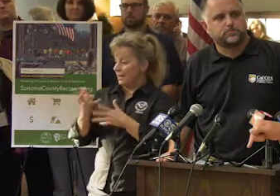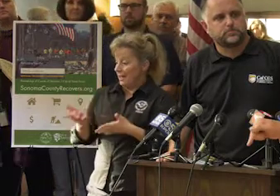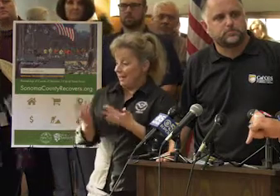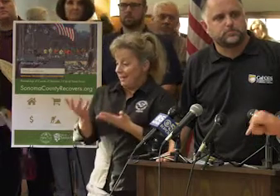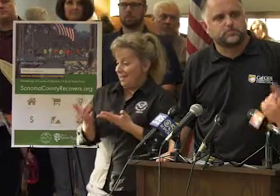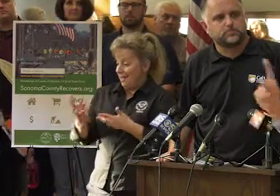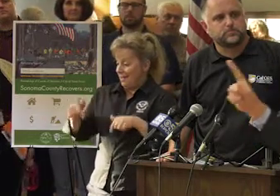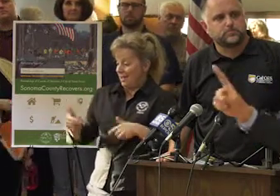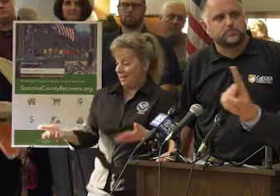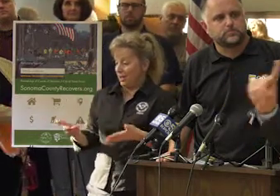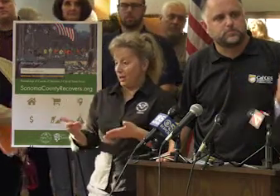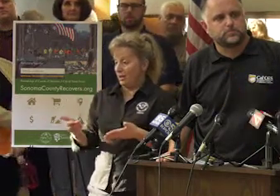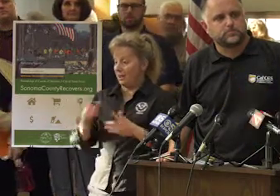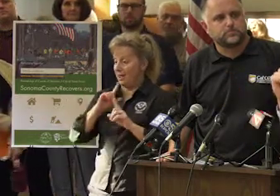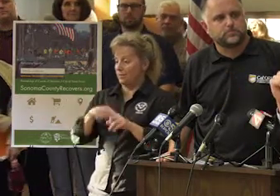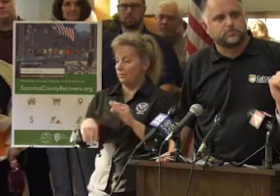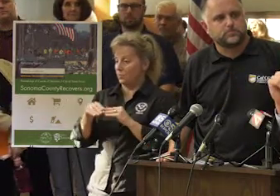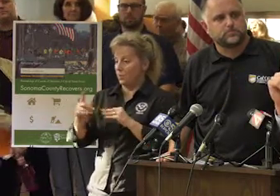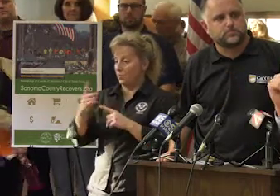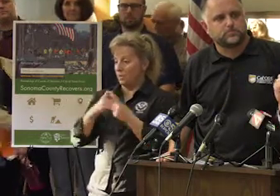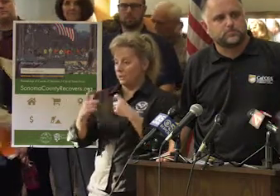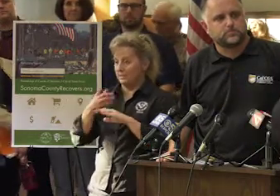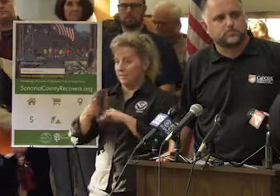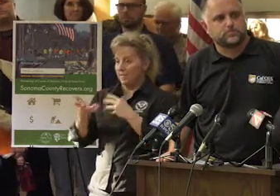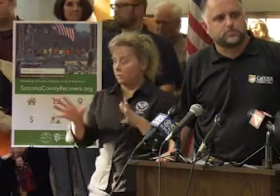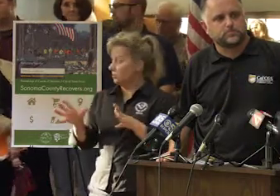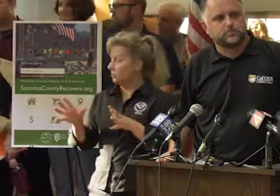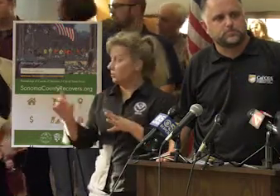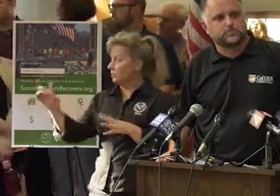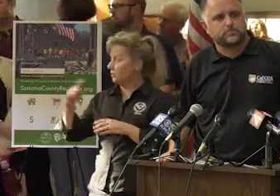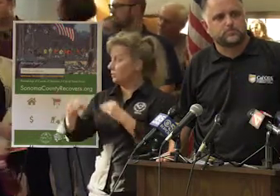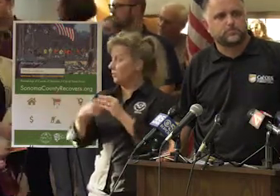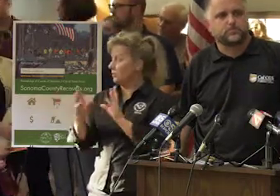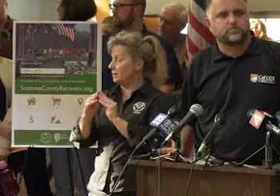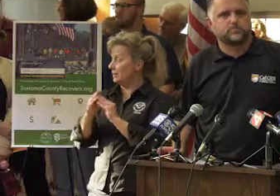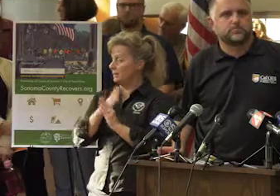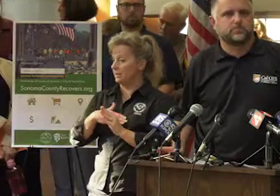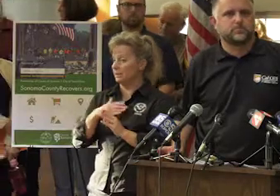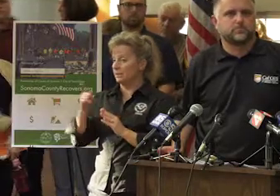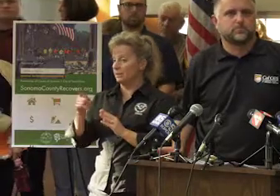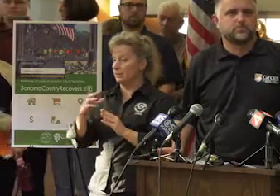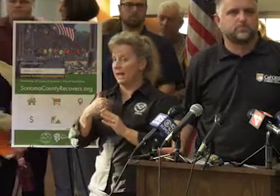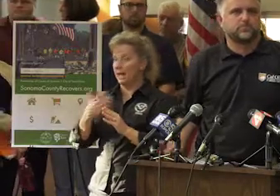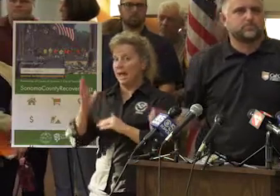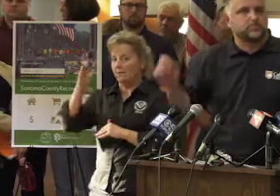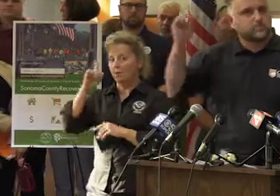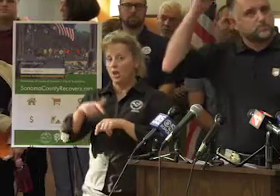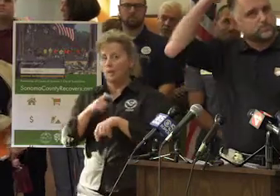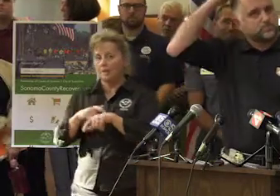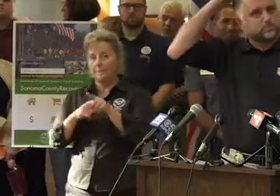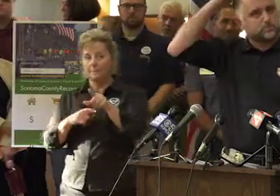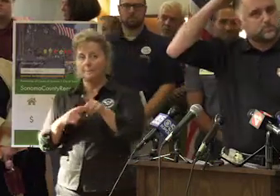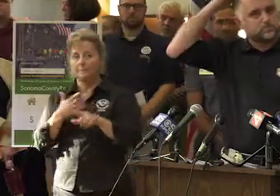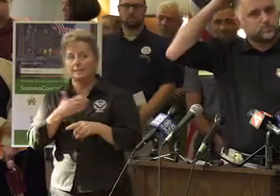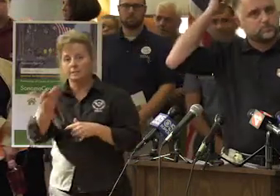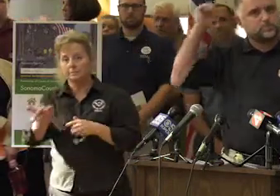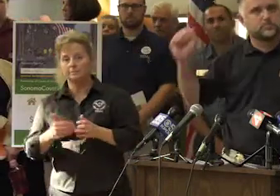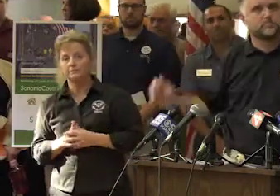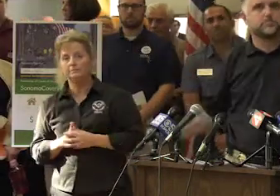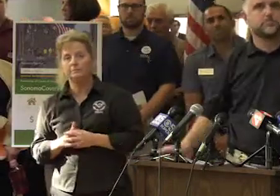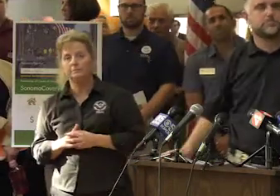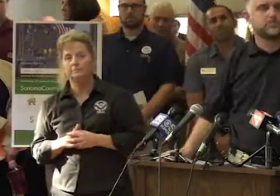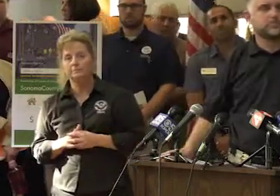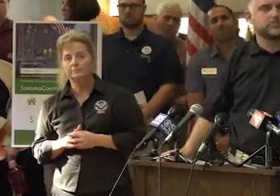here and answer more questions afterwards. But this gentleman has had his hand up for a long time right over here. Please, go right